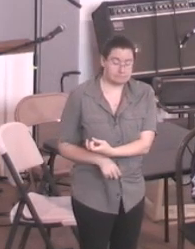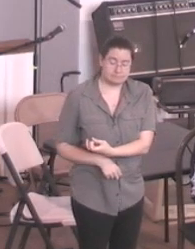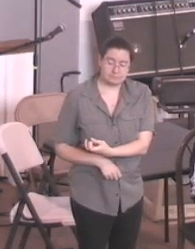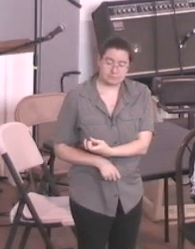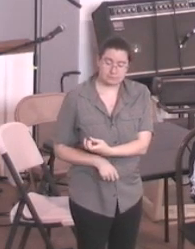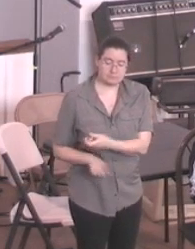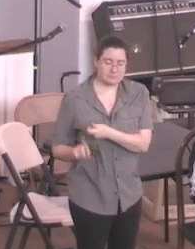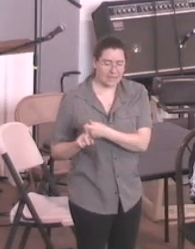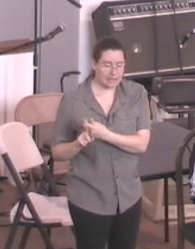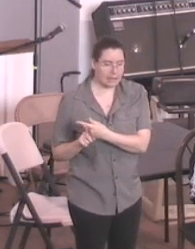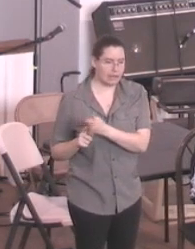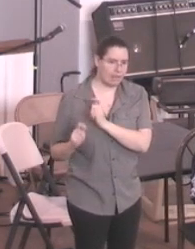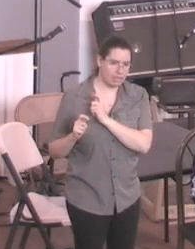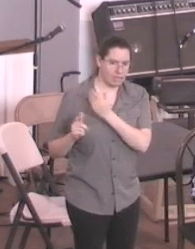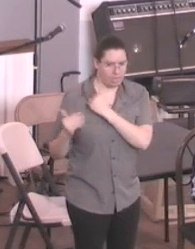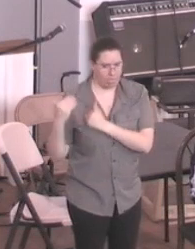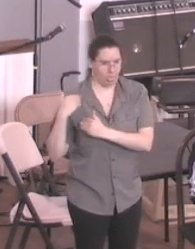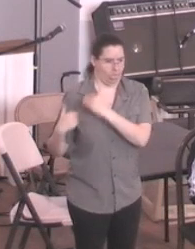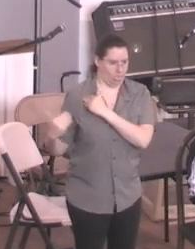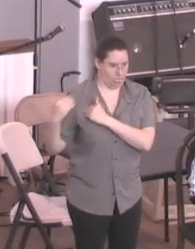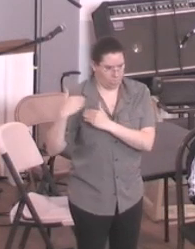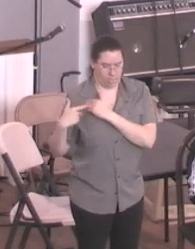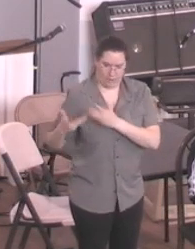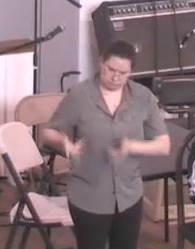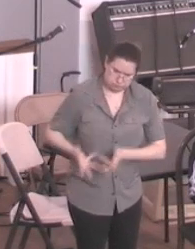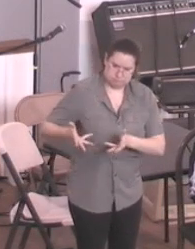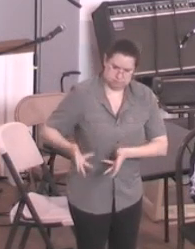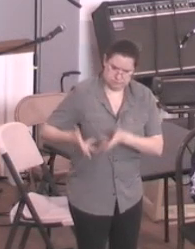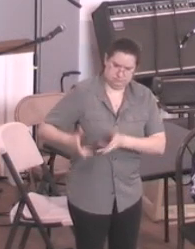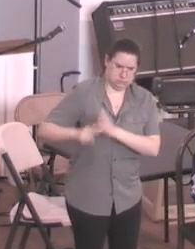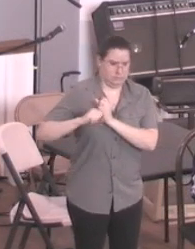who pestered me, prodded me,